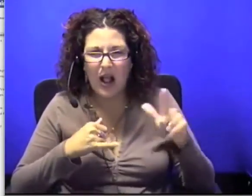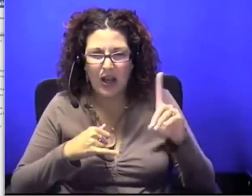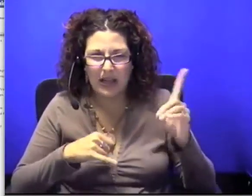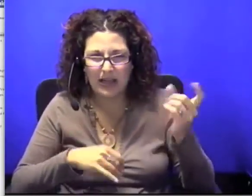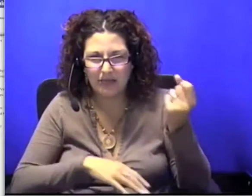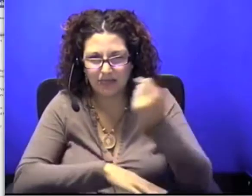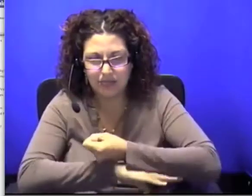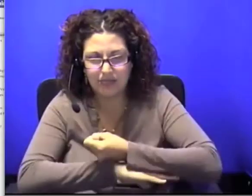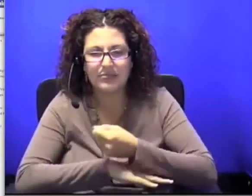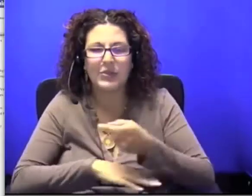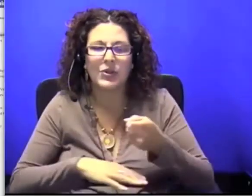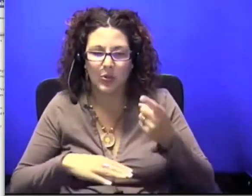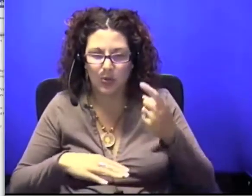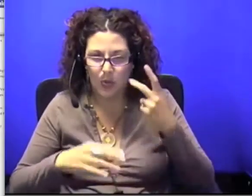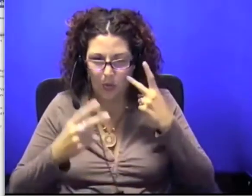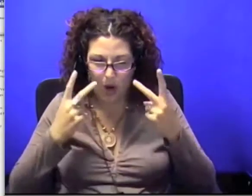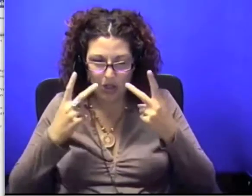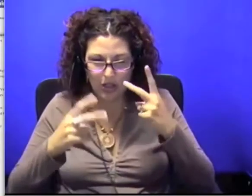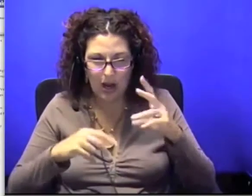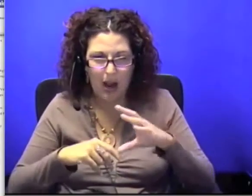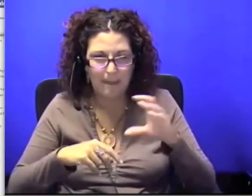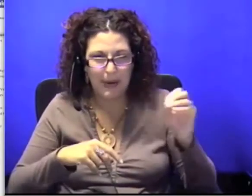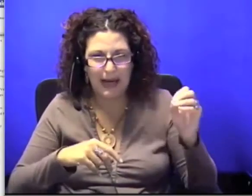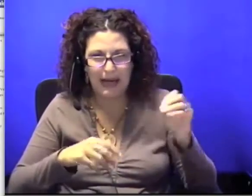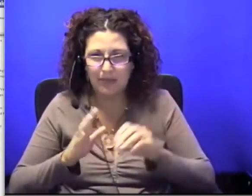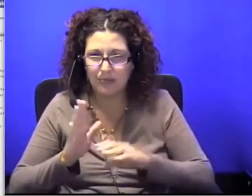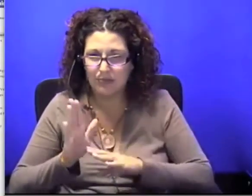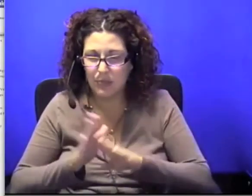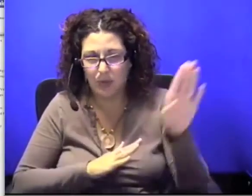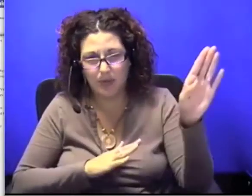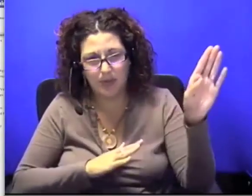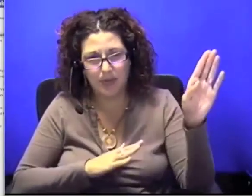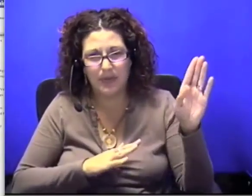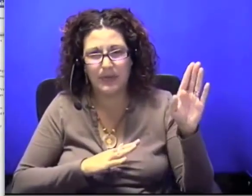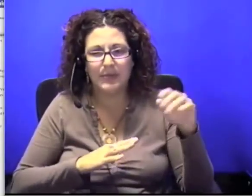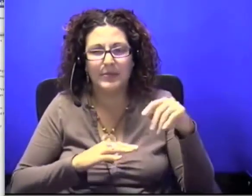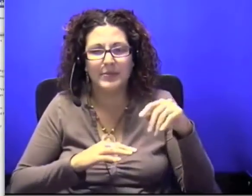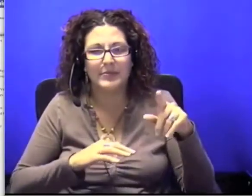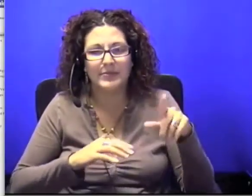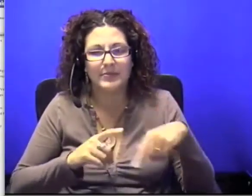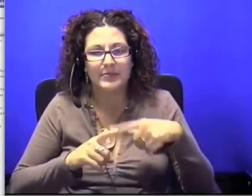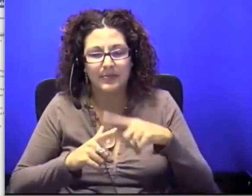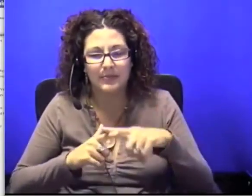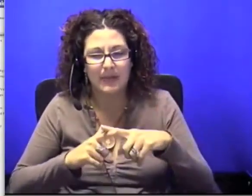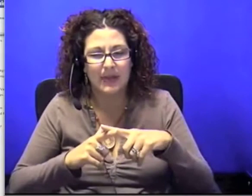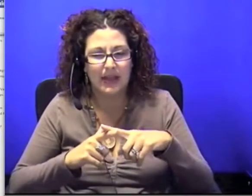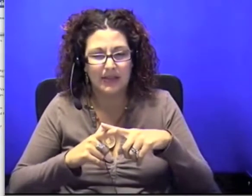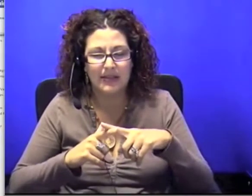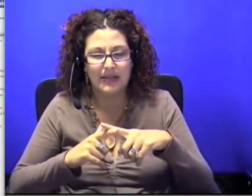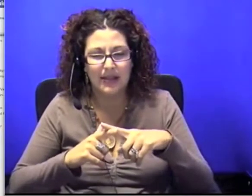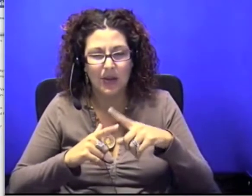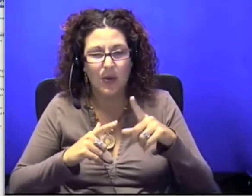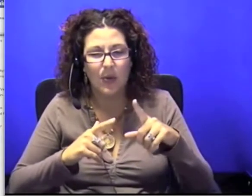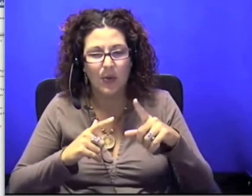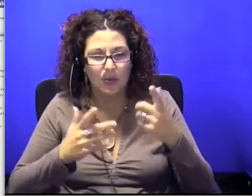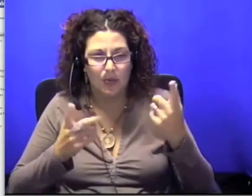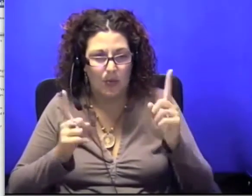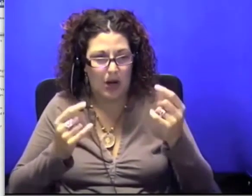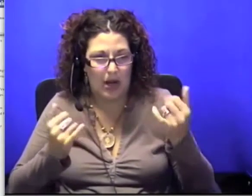telephone lines, long-distance lines, things like that, you watch companies that, boom, hit $1 billion in 8 years. And